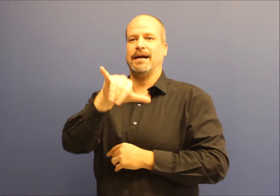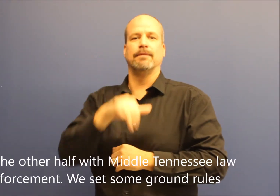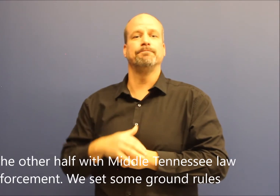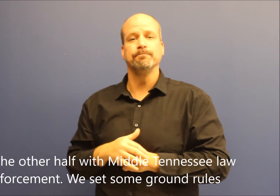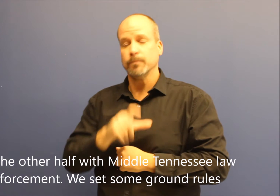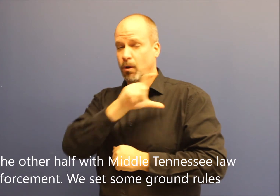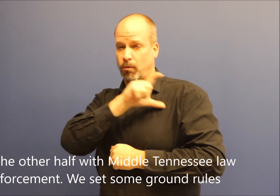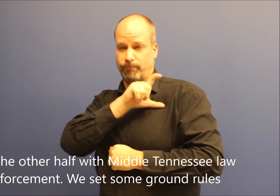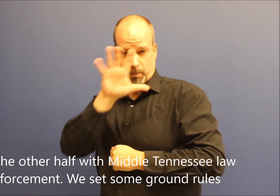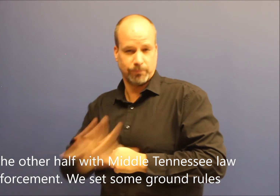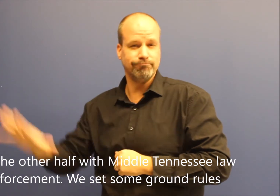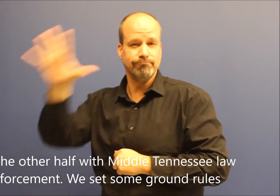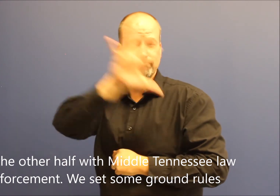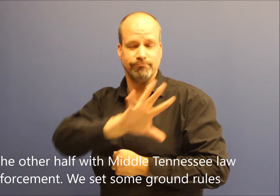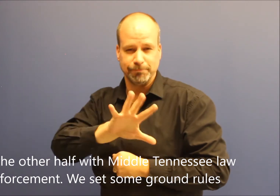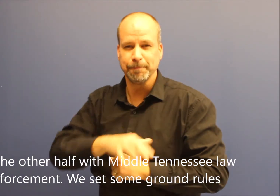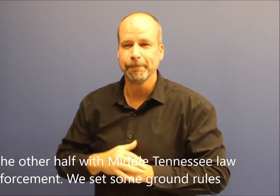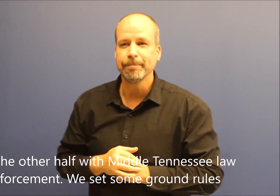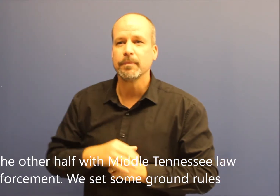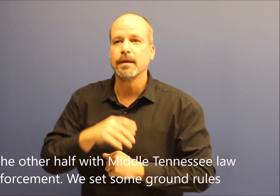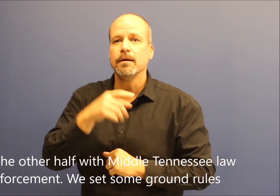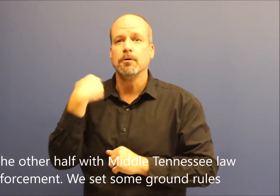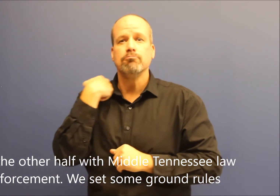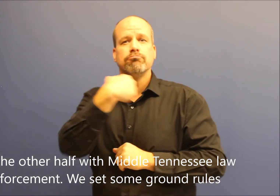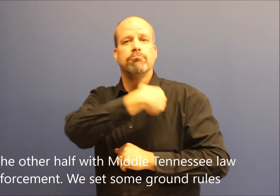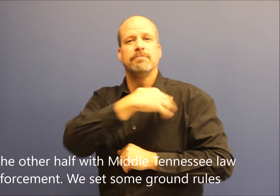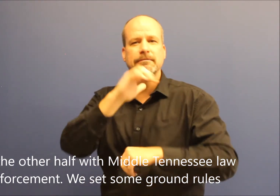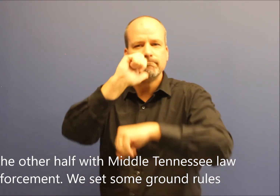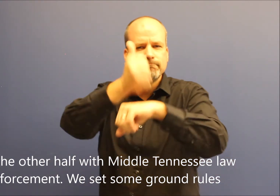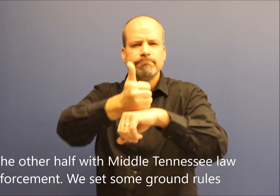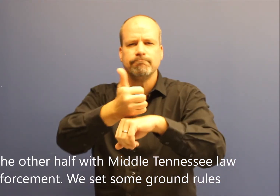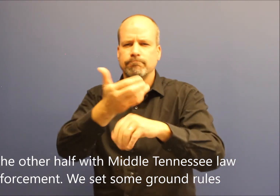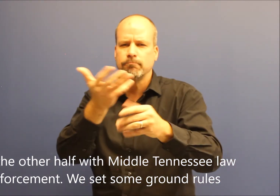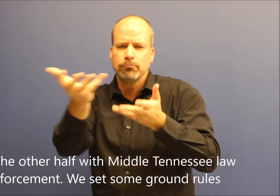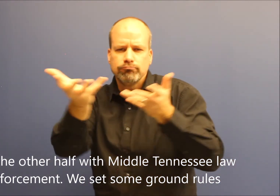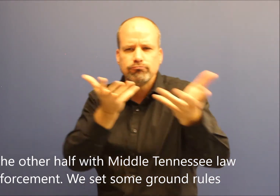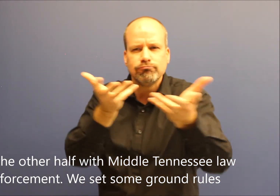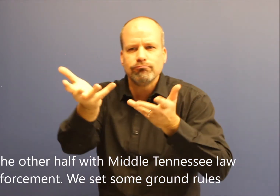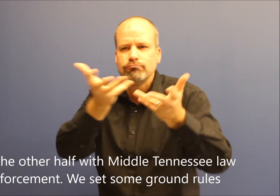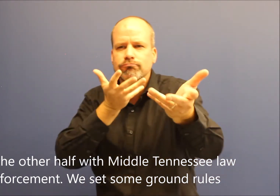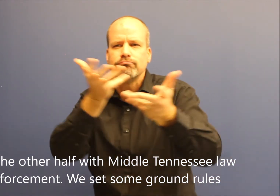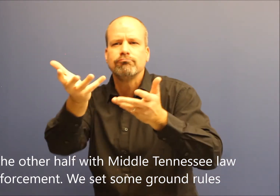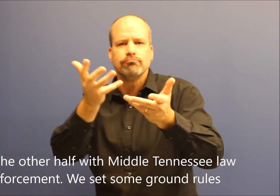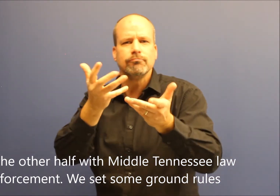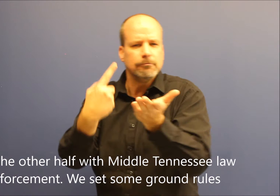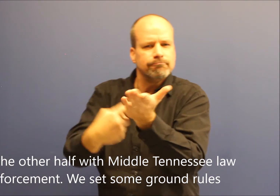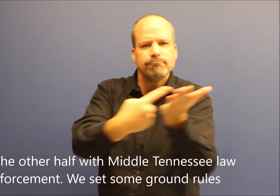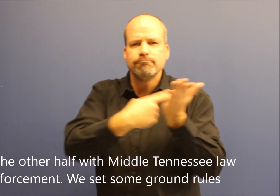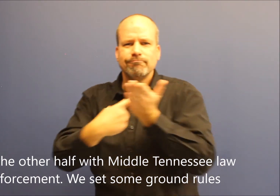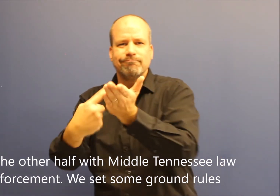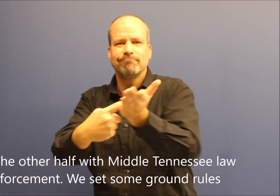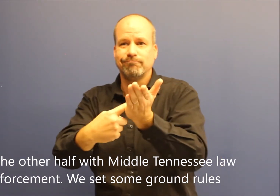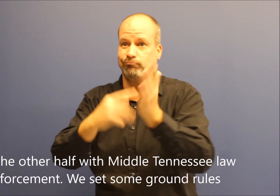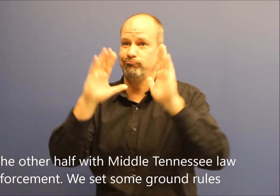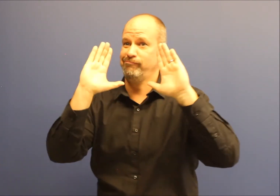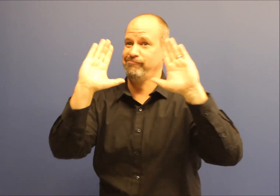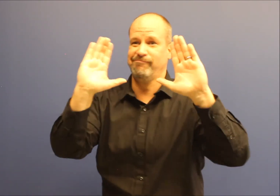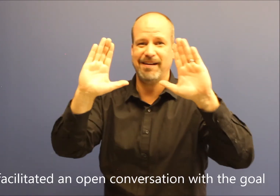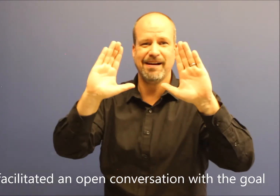and the other half with Middle Tennessee law enforcement. We set some ground rules and then facilitated